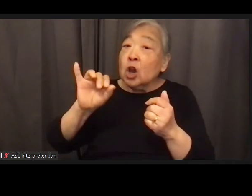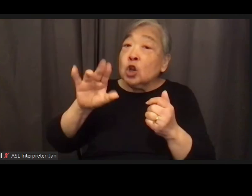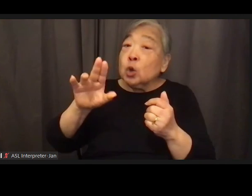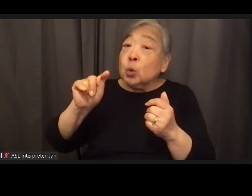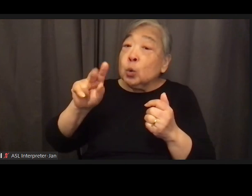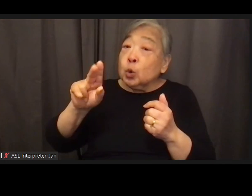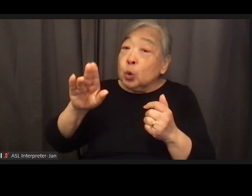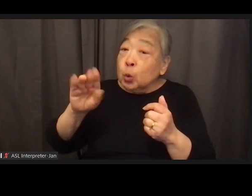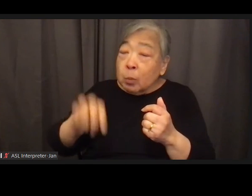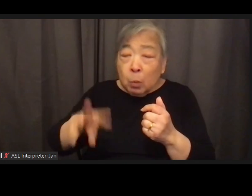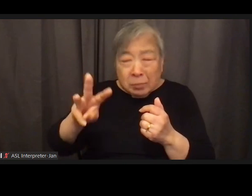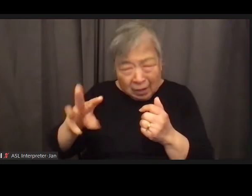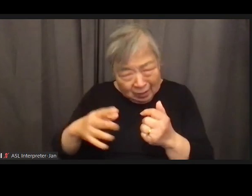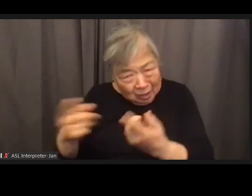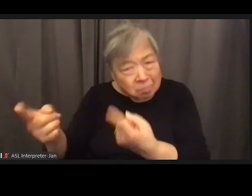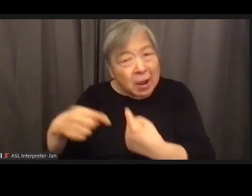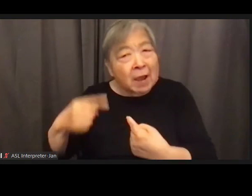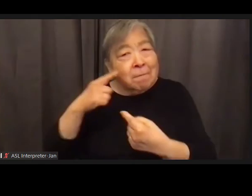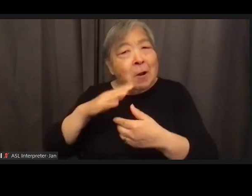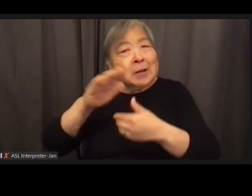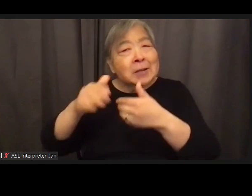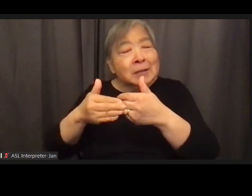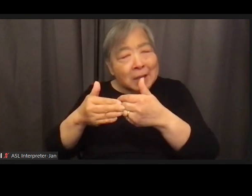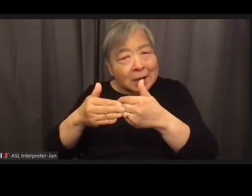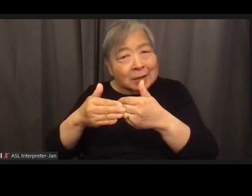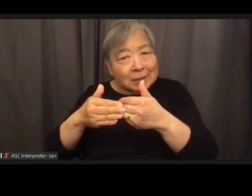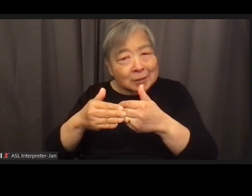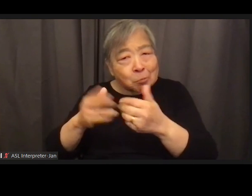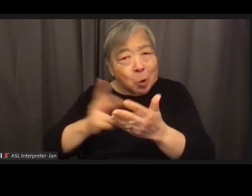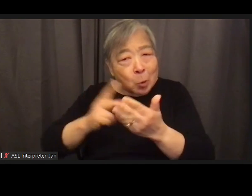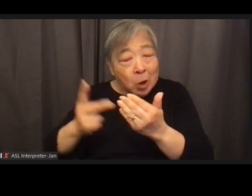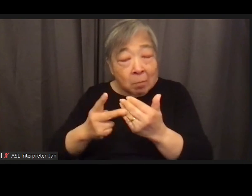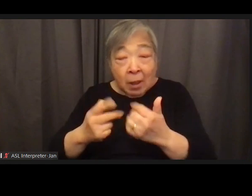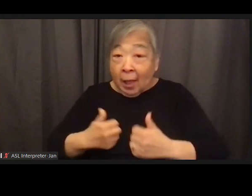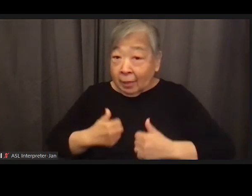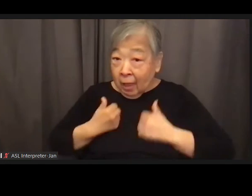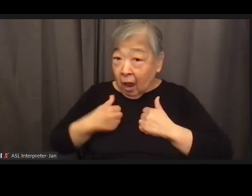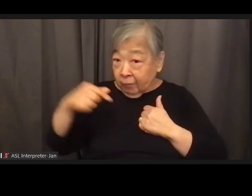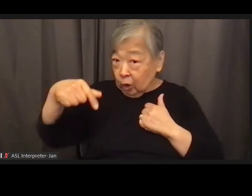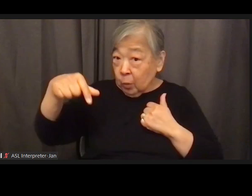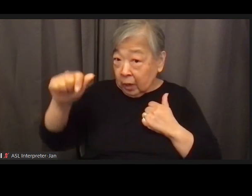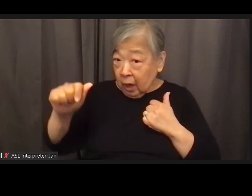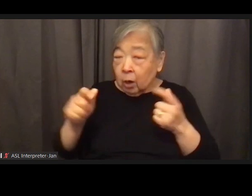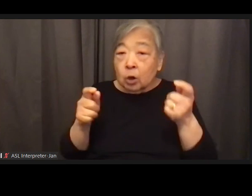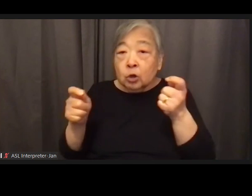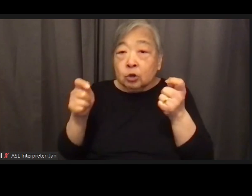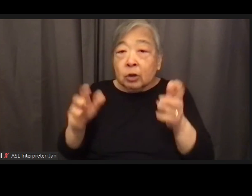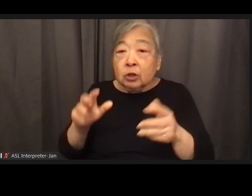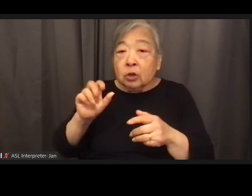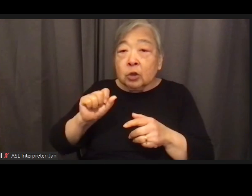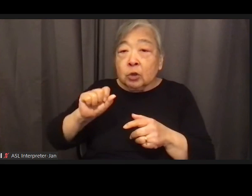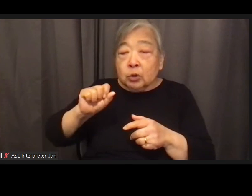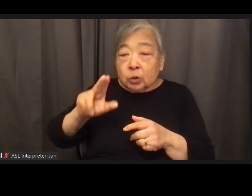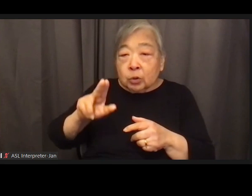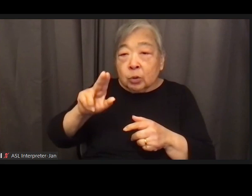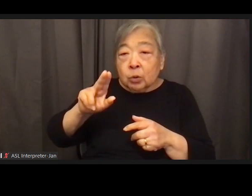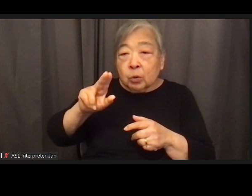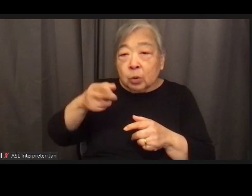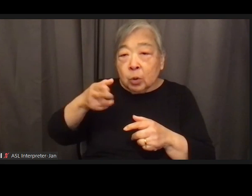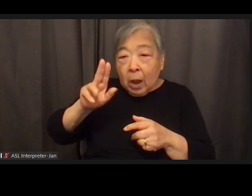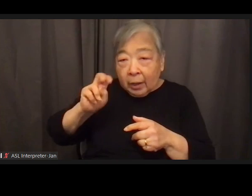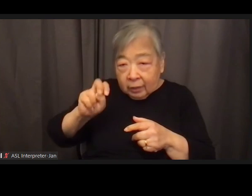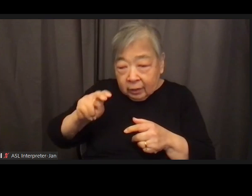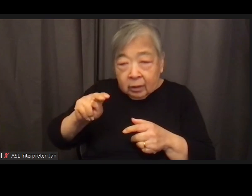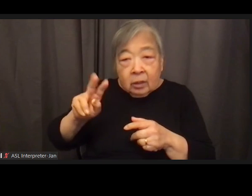come back for our next program, which is a Q&A, live Q&A, with director Su Hong In, who's director of The